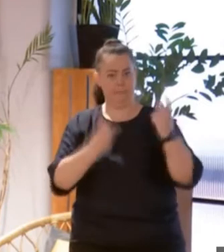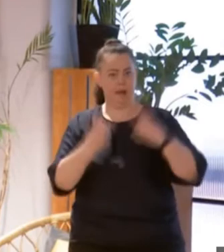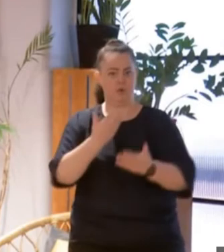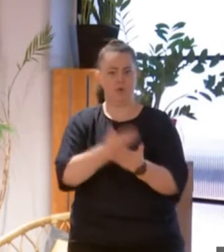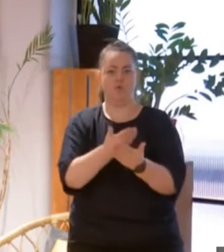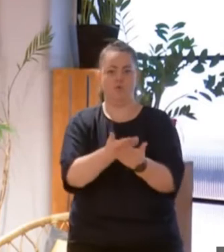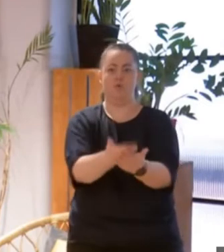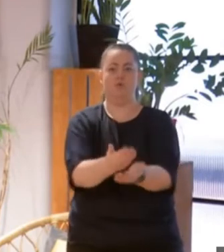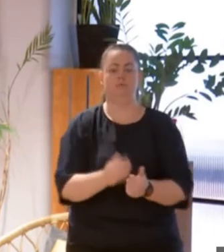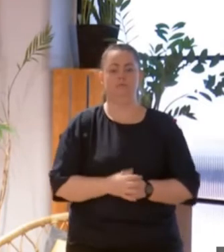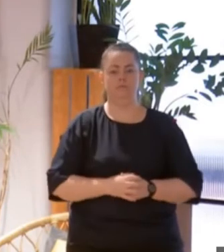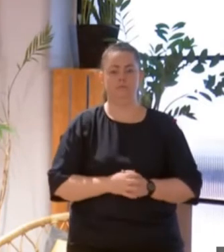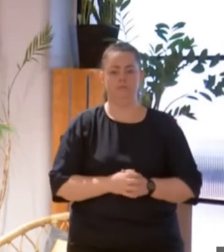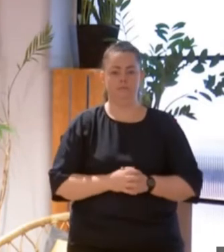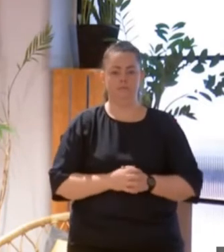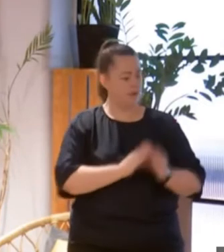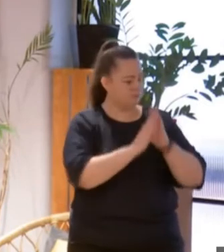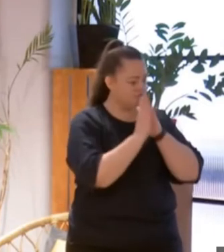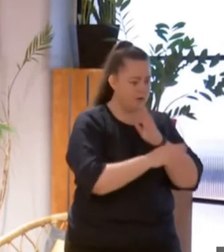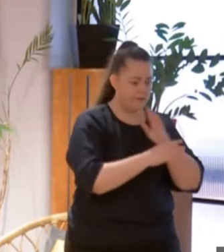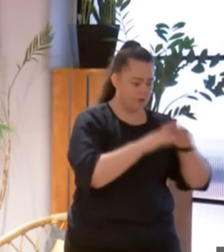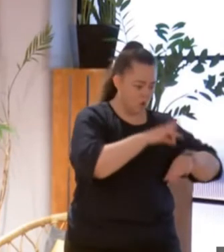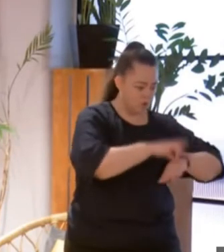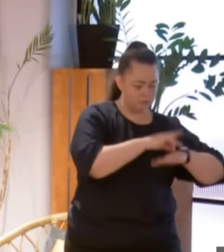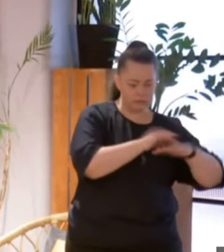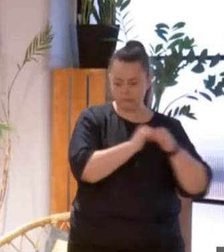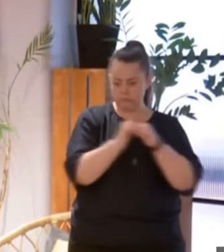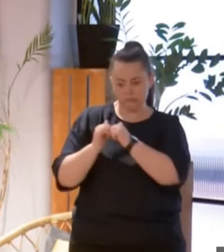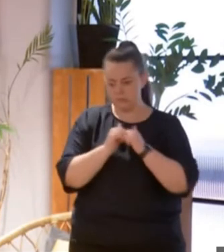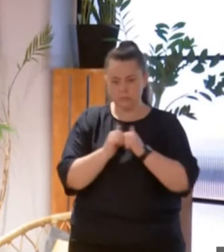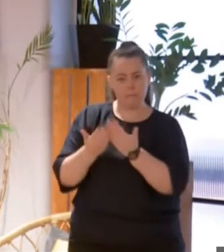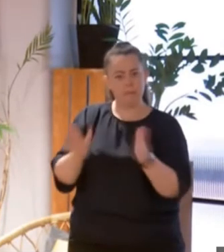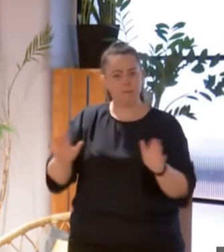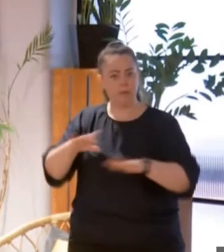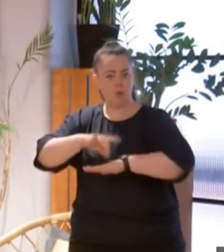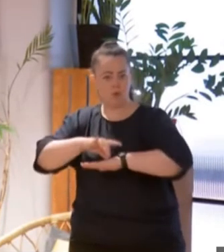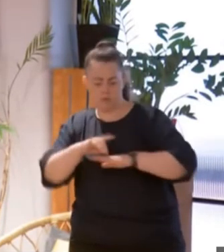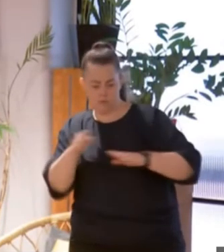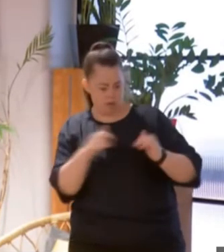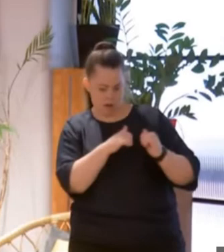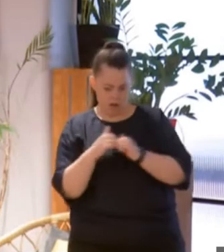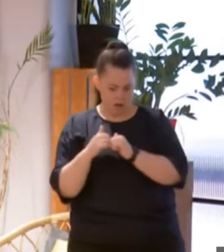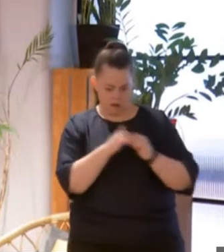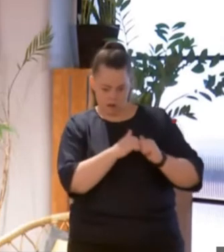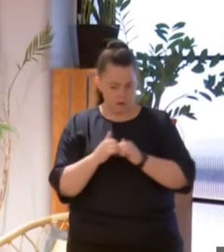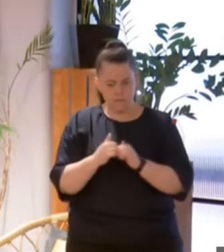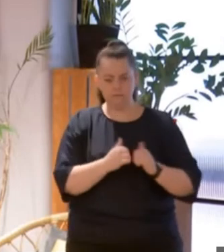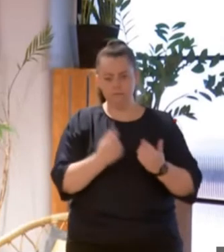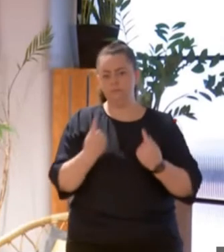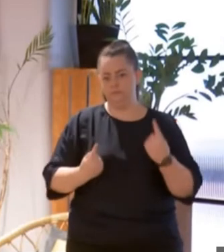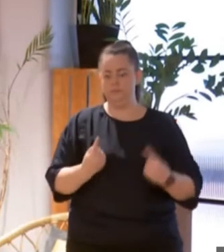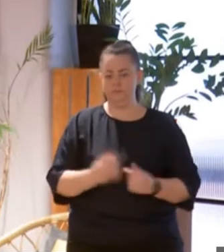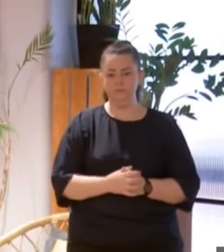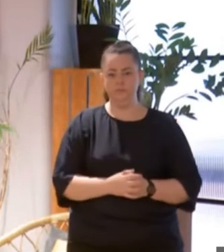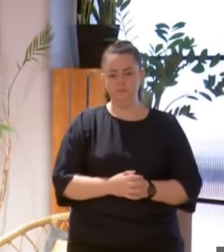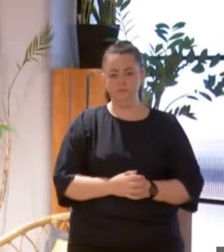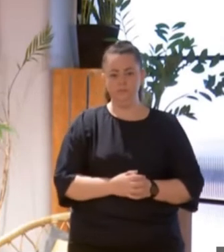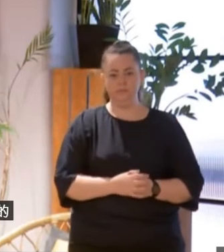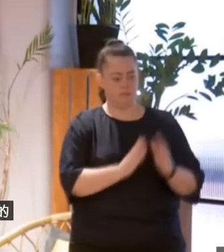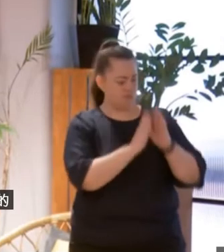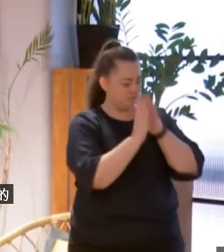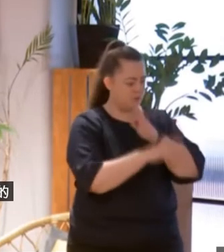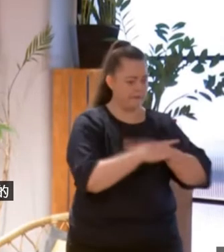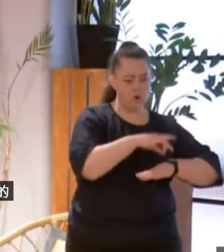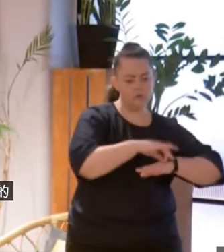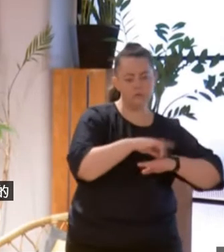public hospitals, and we are anticipating that each of those private hospitals and the